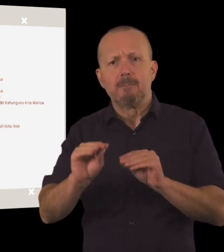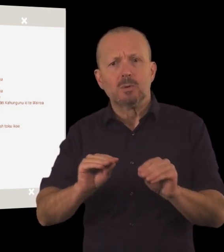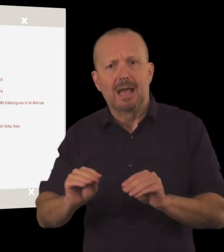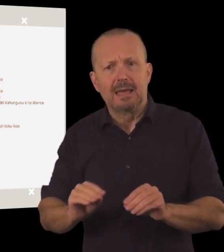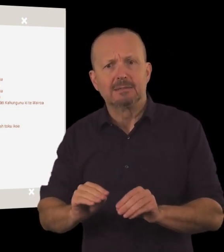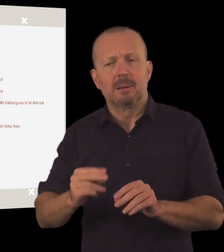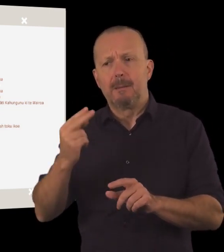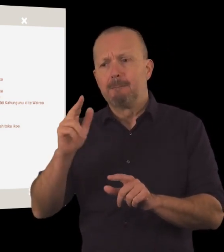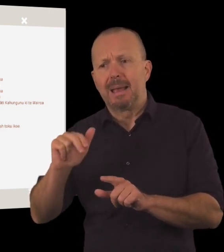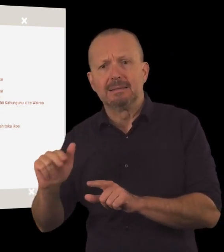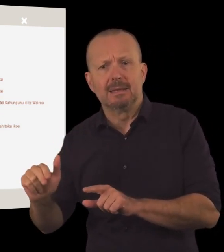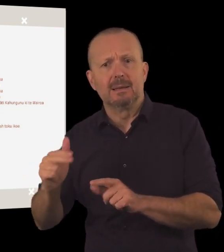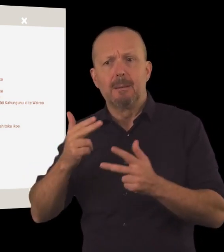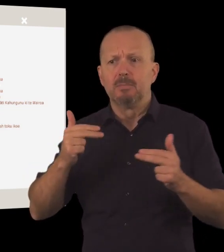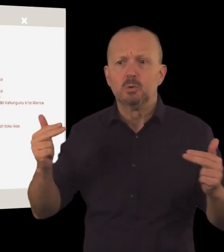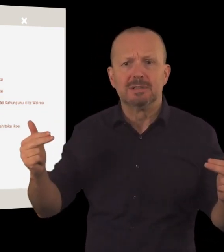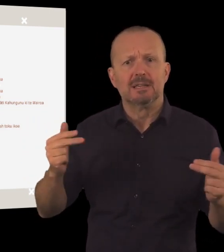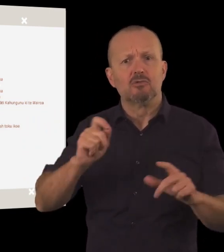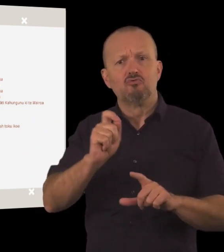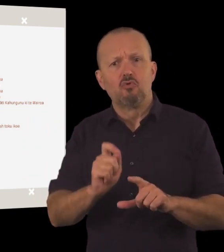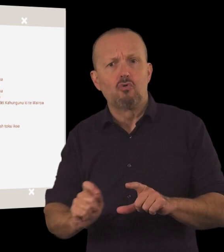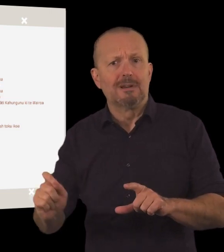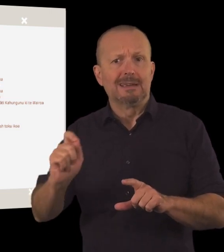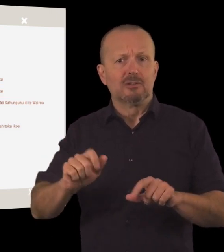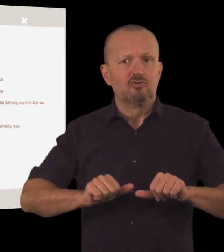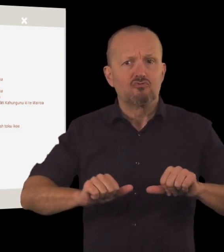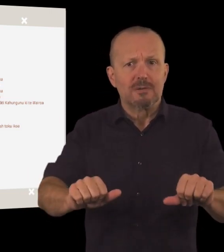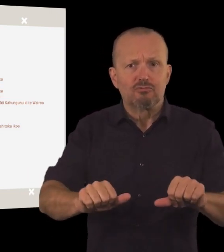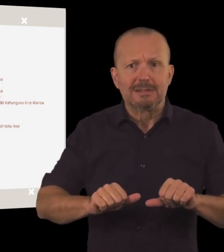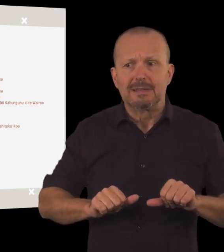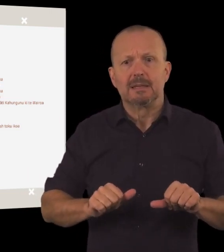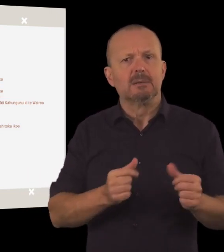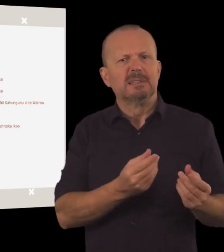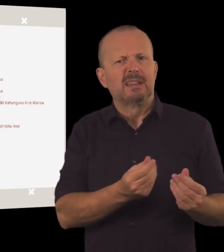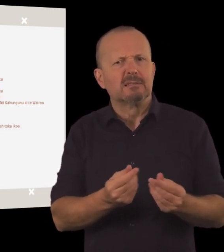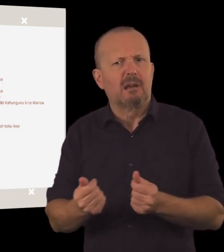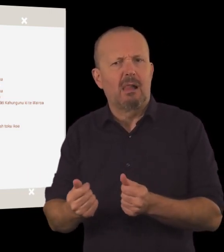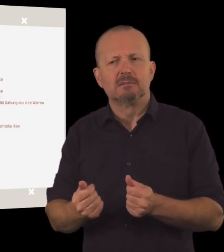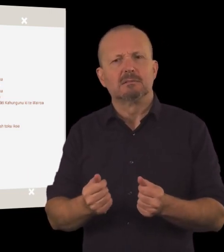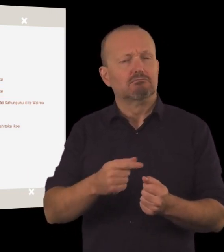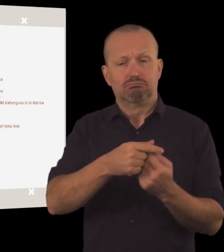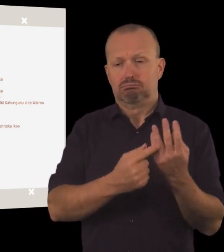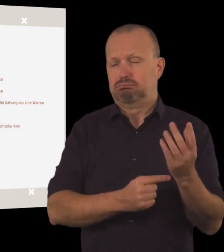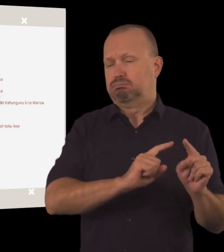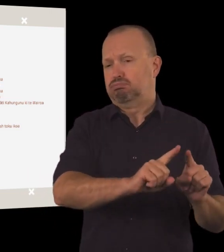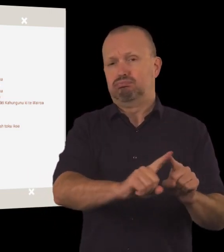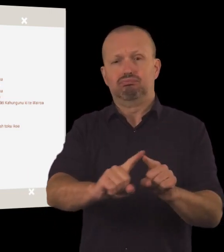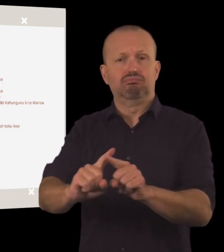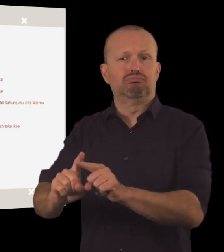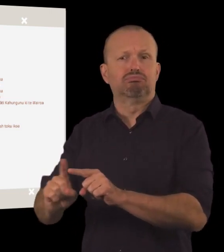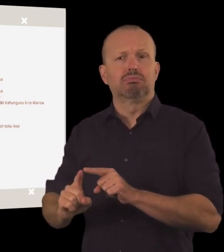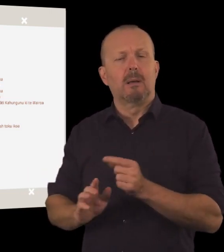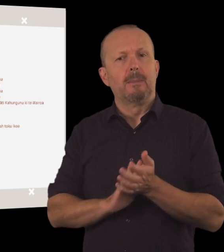mosaics, music, painting, drawing, screen printing, textiles, and so on.